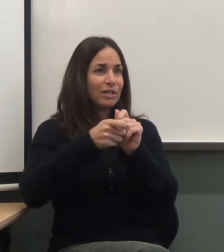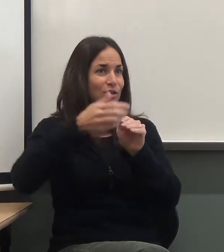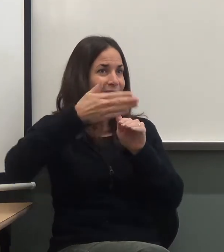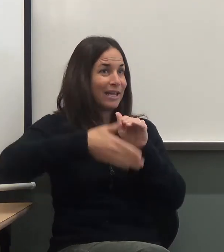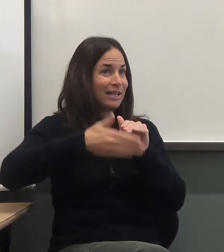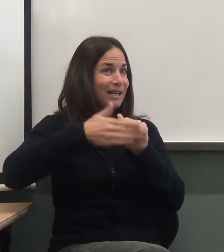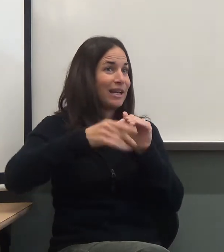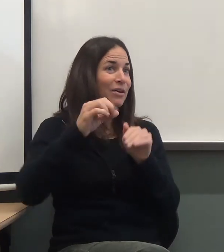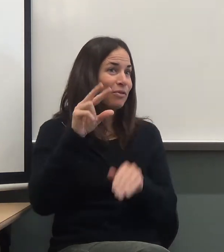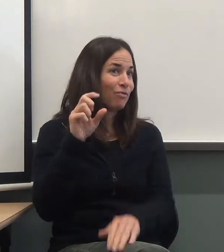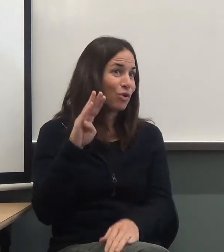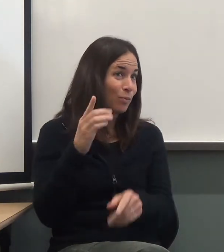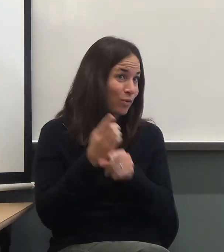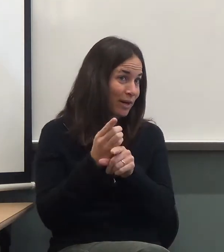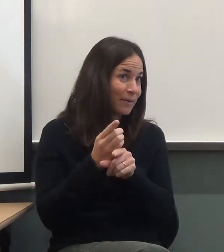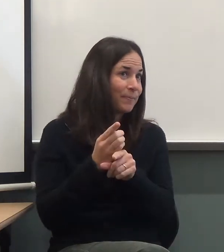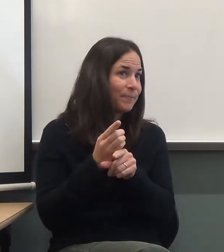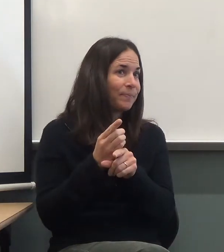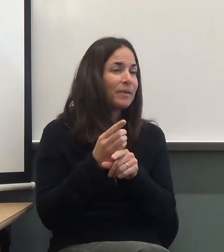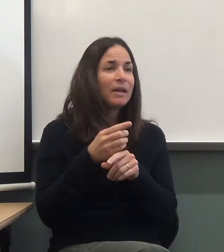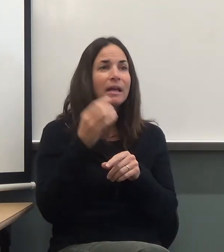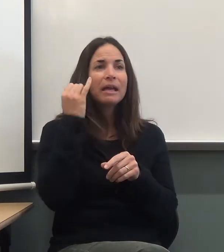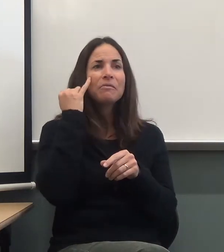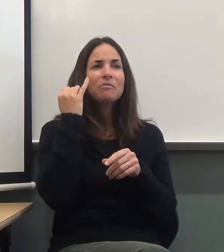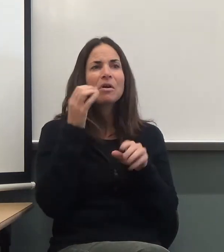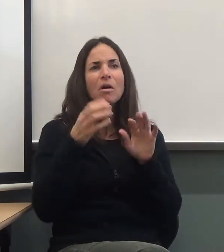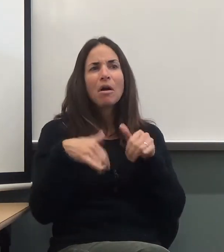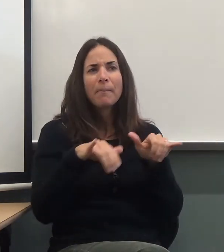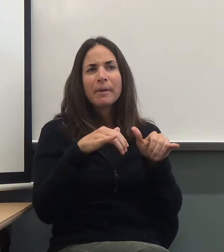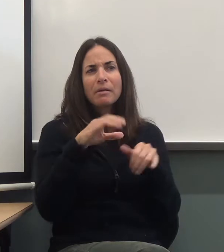we? So with common verbs,